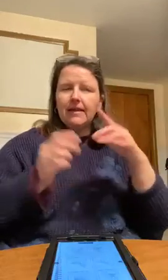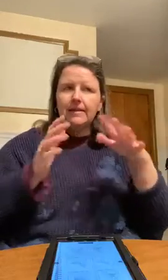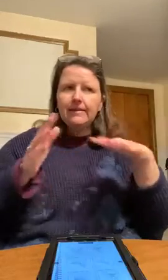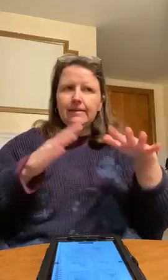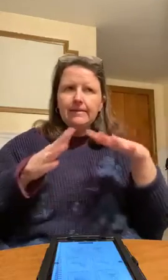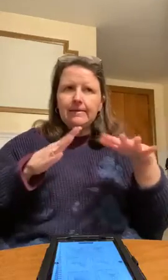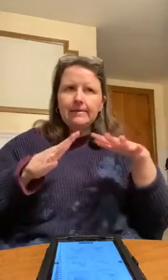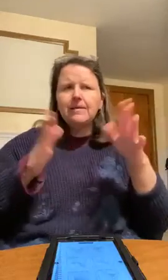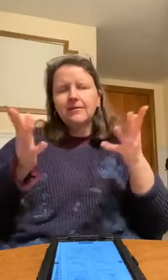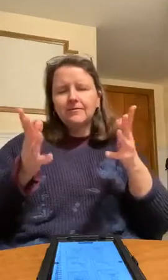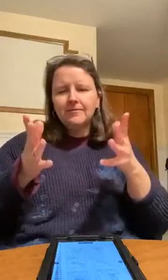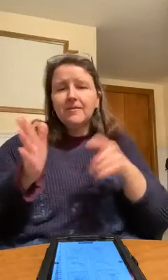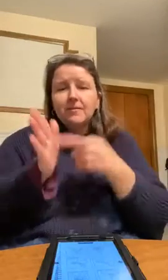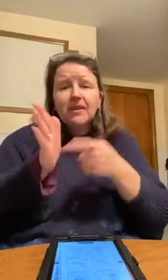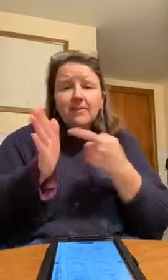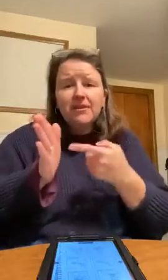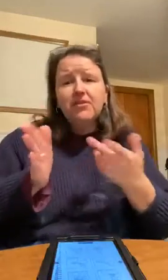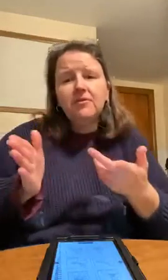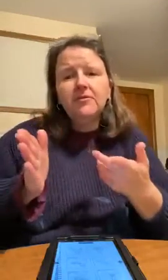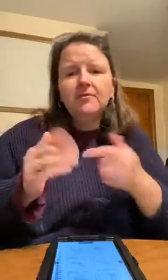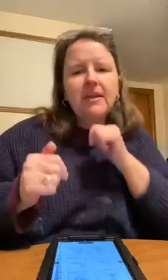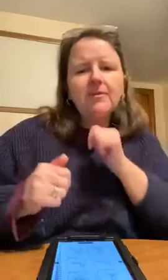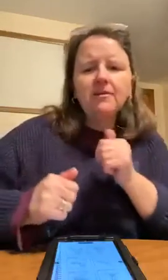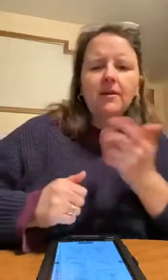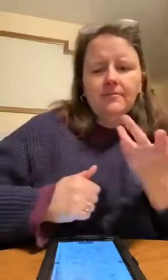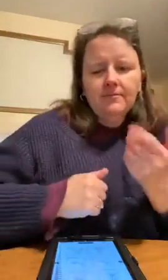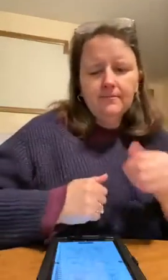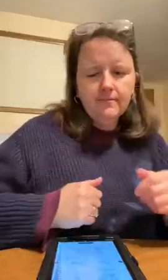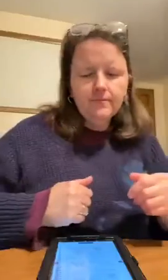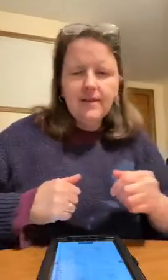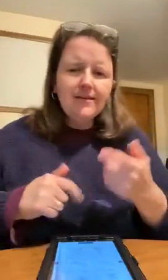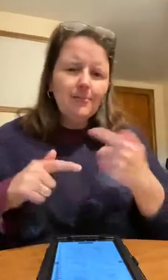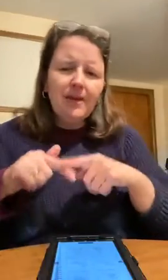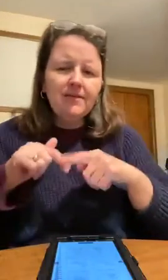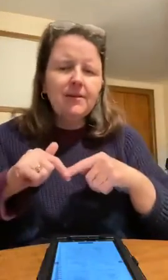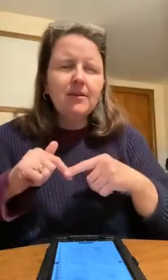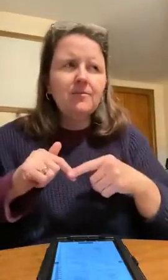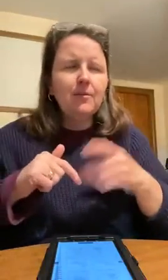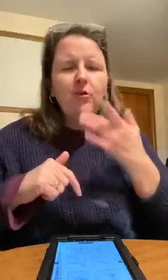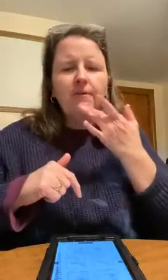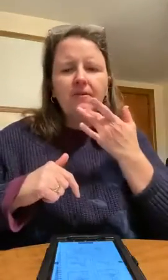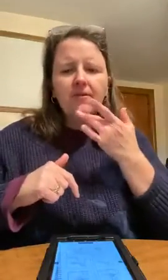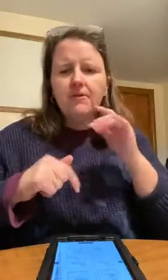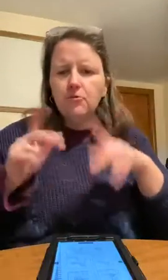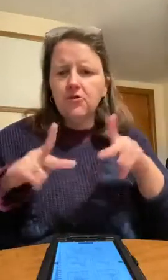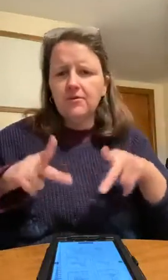and I don't know. Sometimes it's used, sometimes it's not. It depends on the preference of the person.